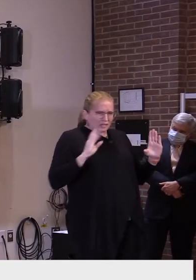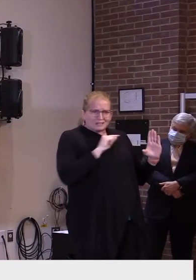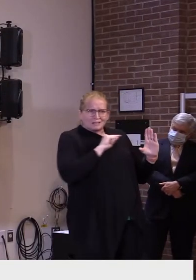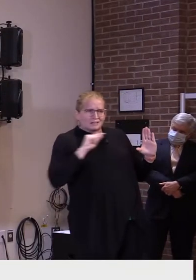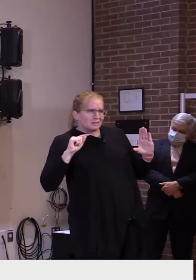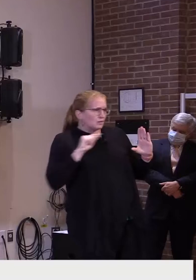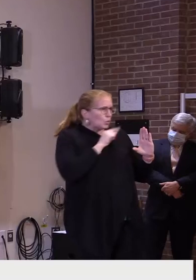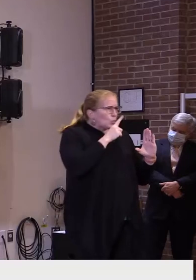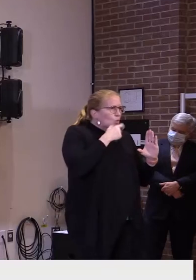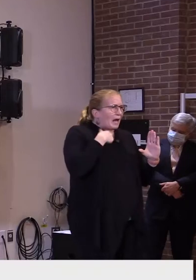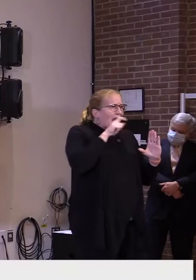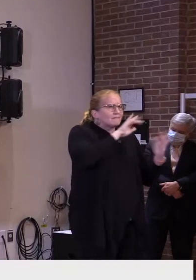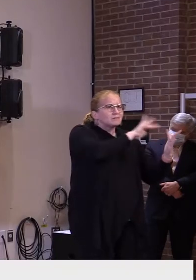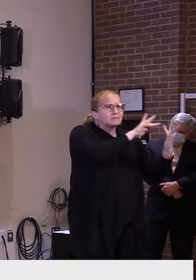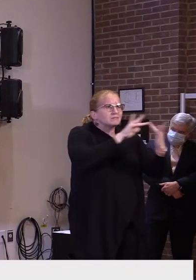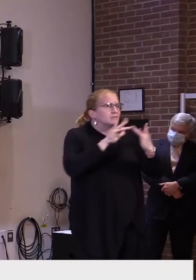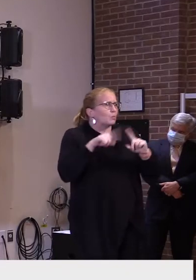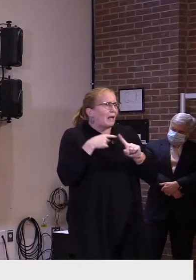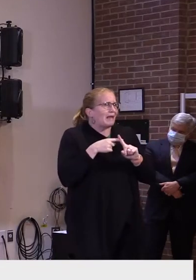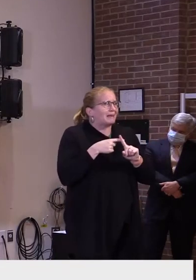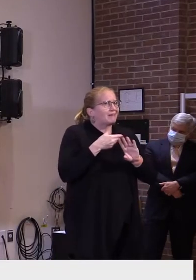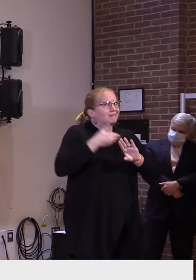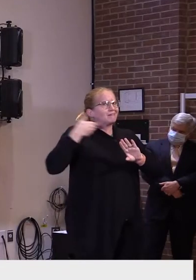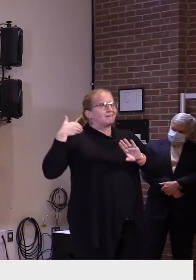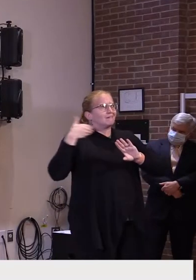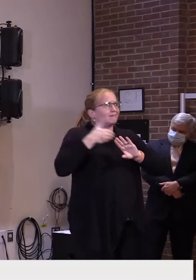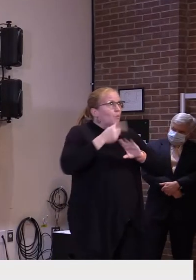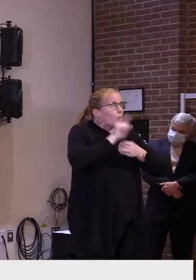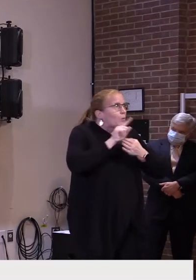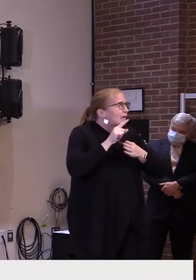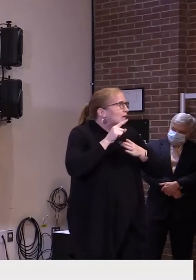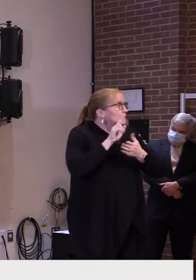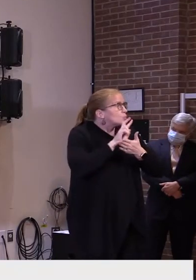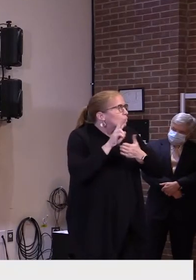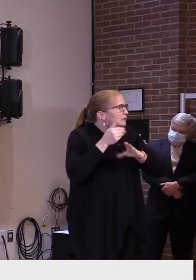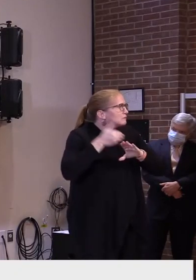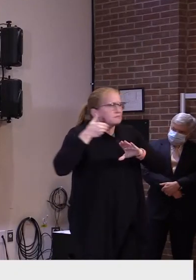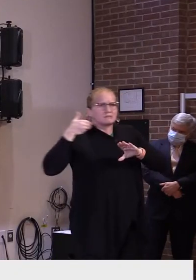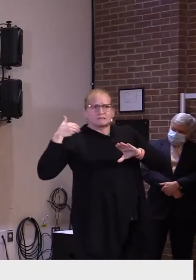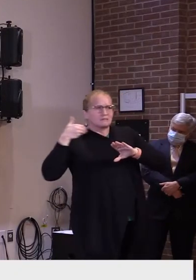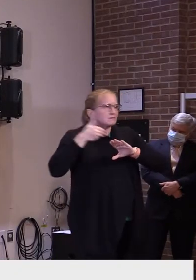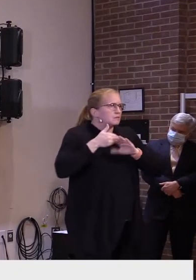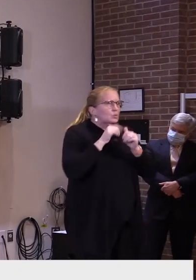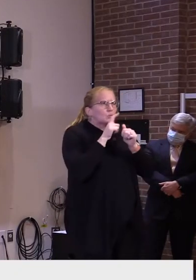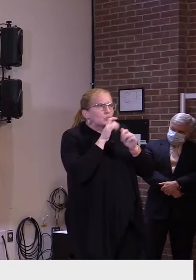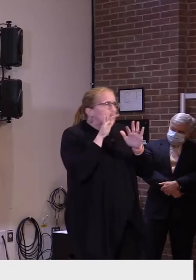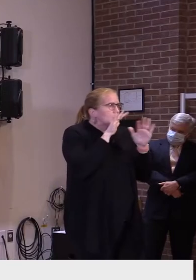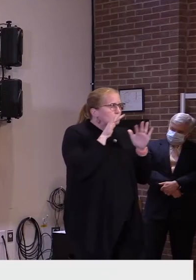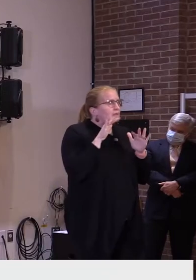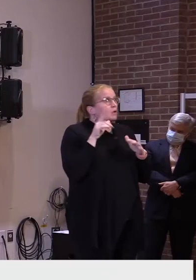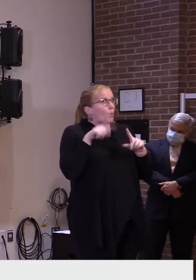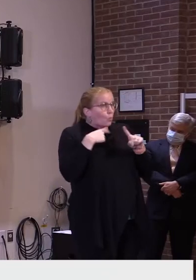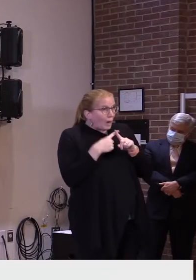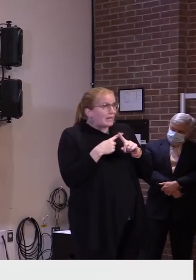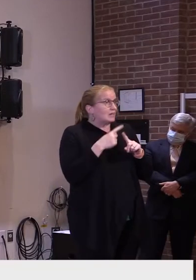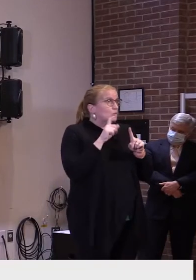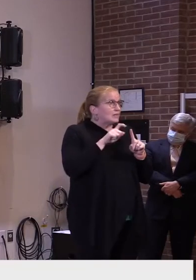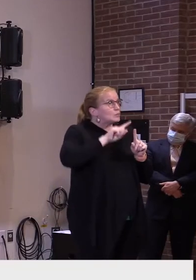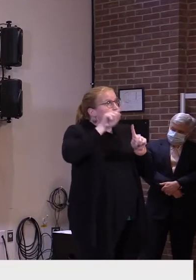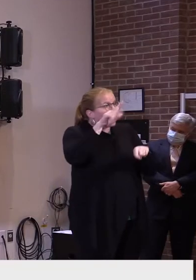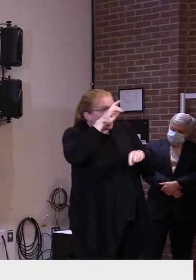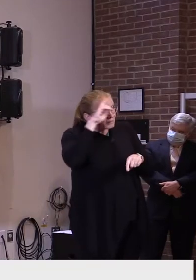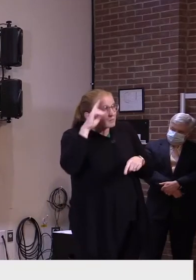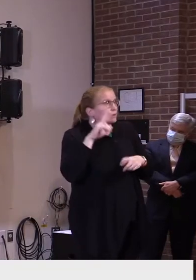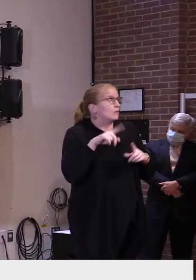own timeline for ending isolation, when you should seek medical care, and